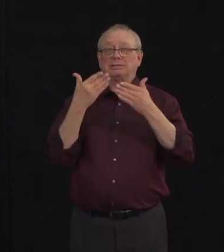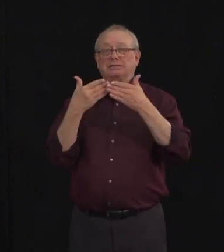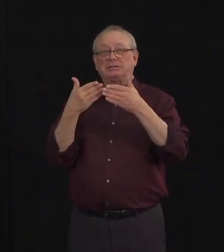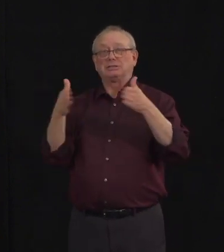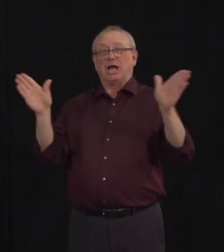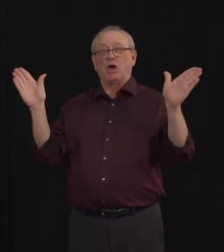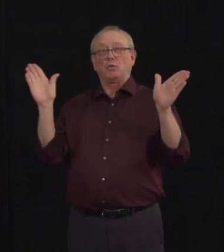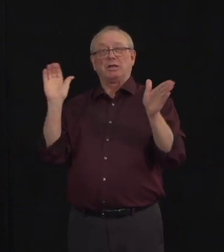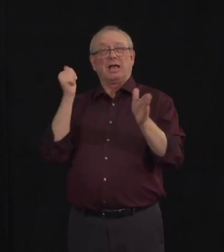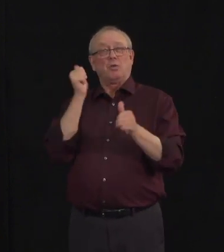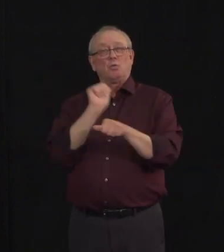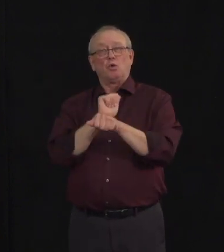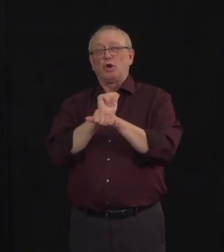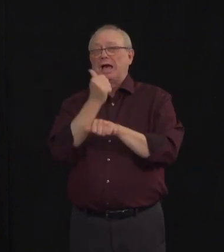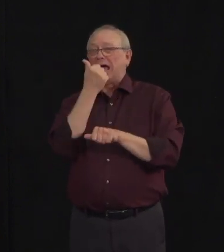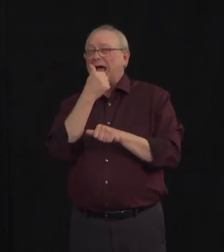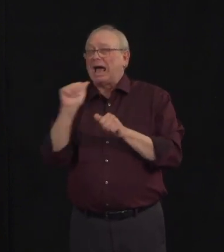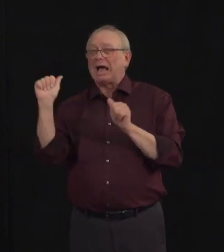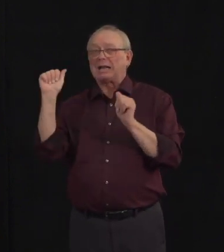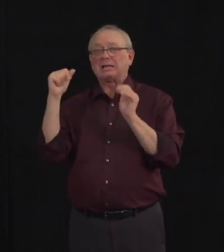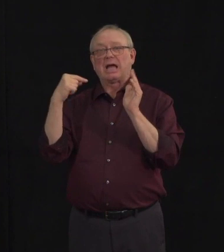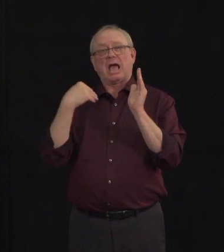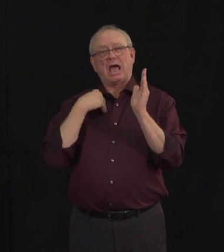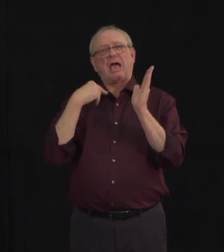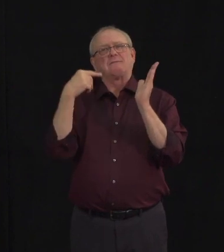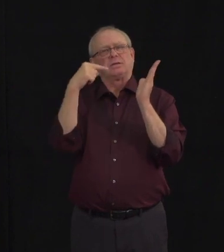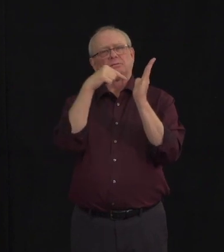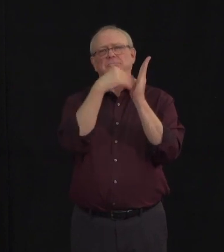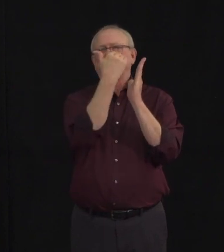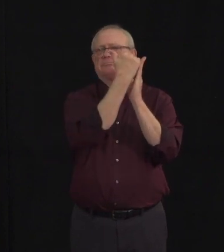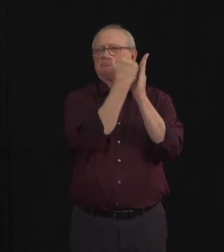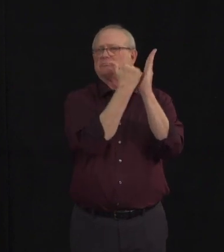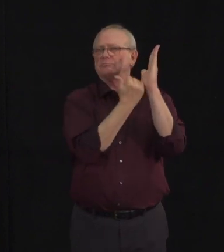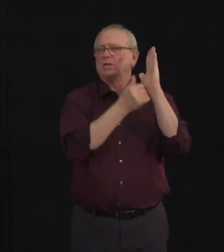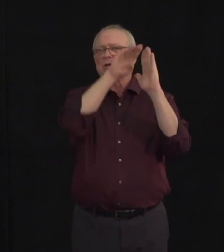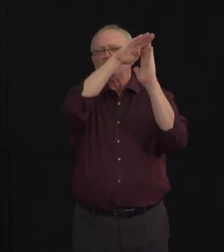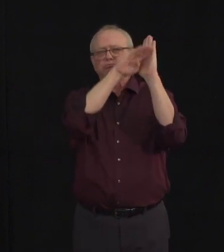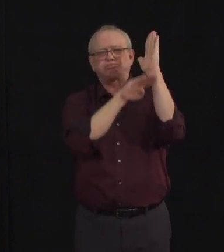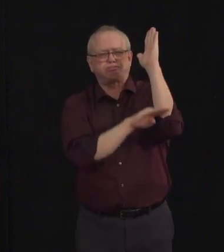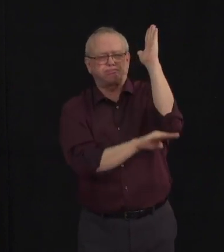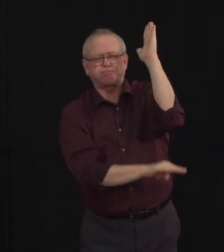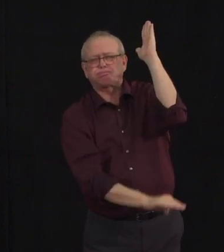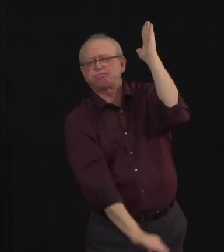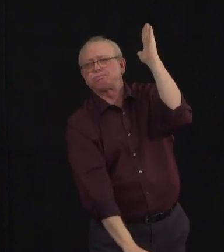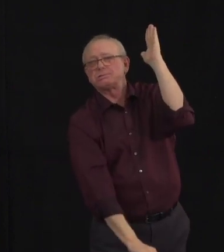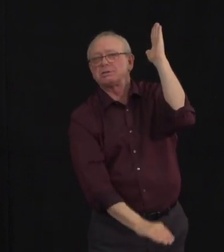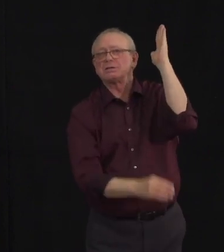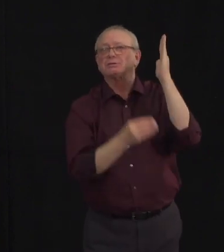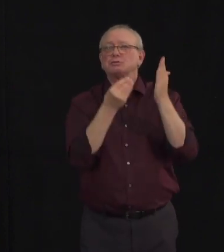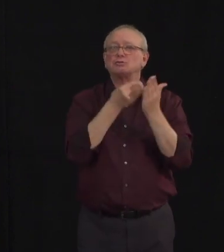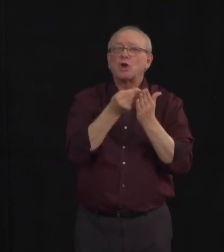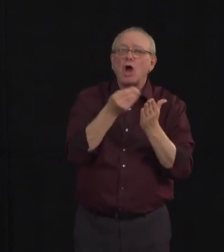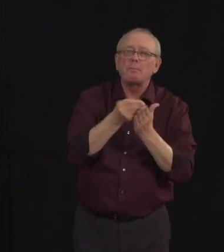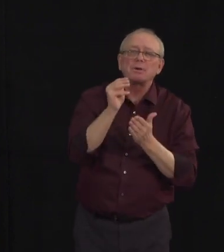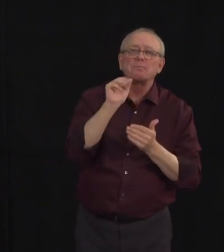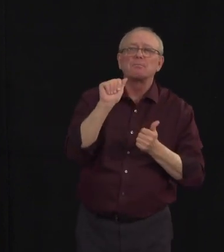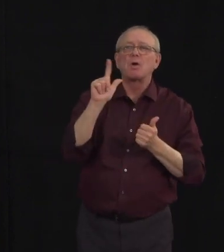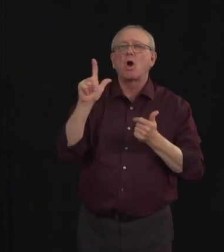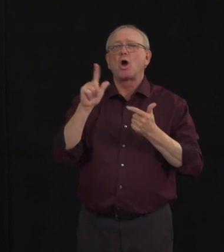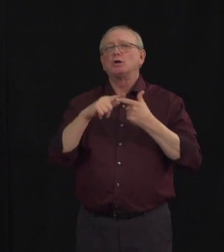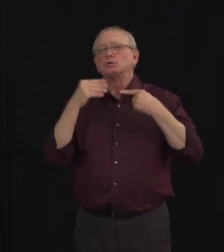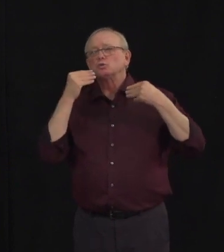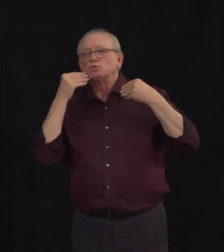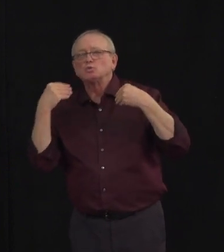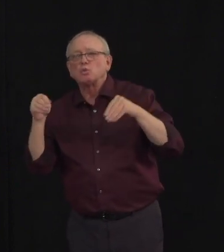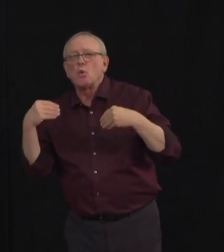would apply to shopping malls, it would apply to retail businesses, it would apply to any of these specific sites or sectors that